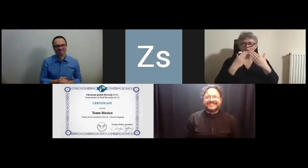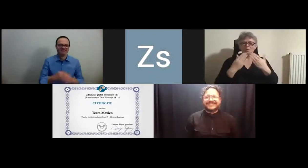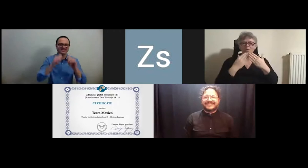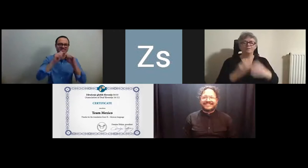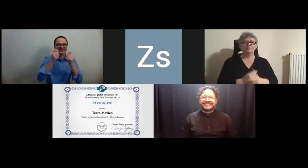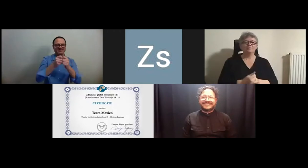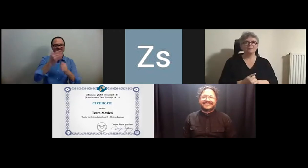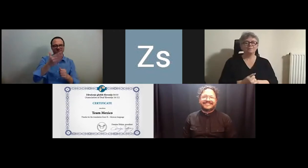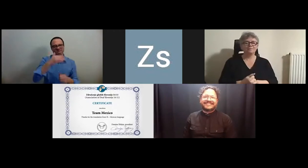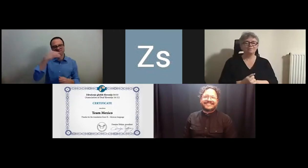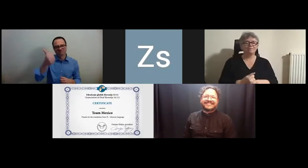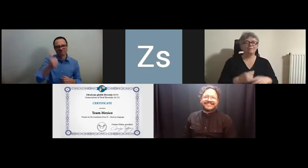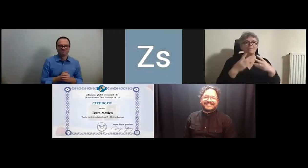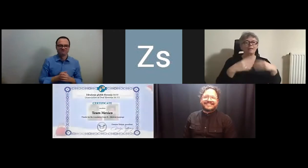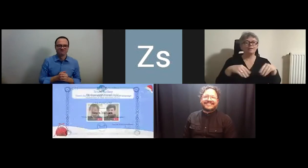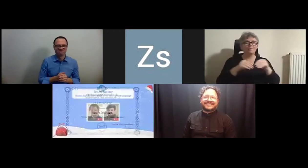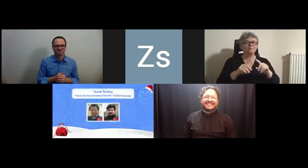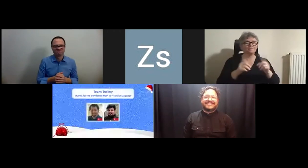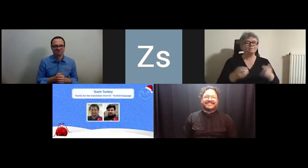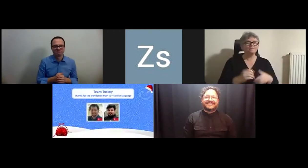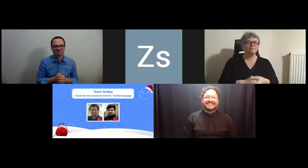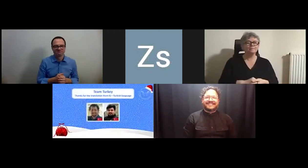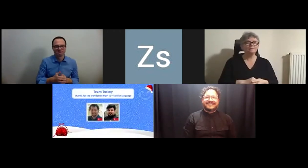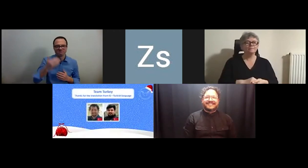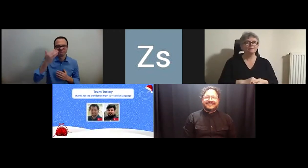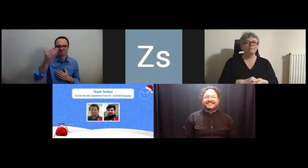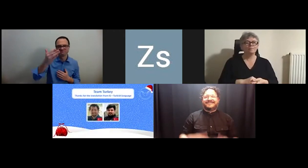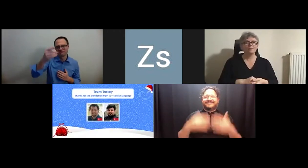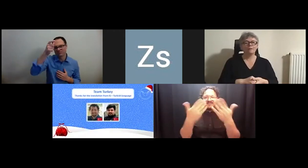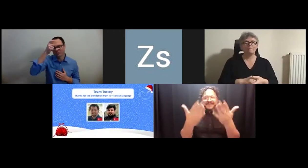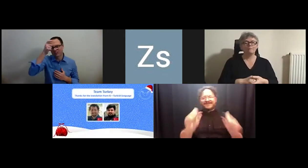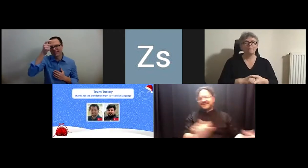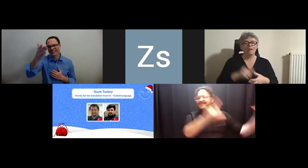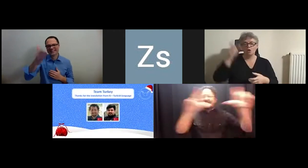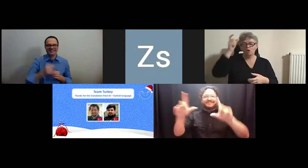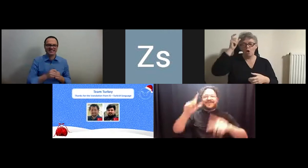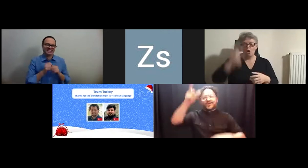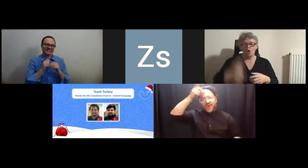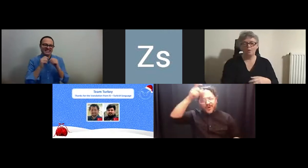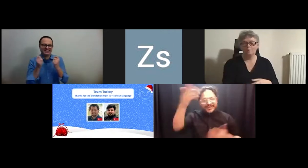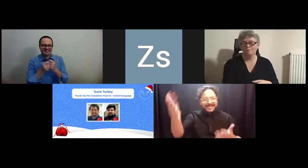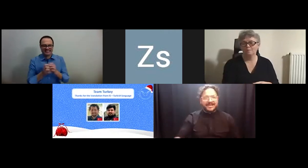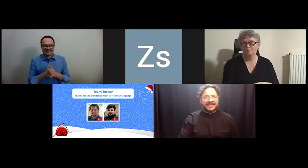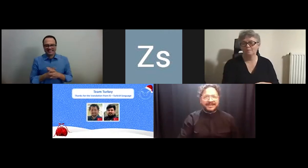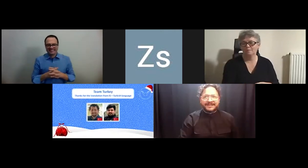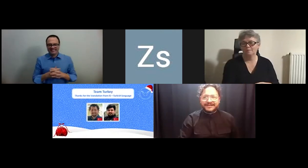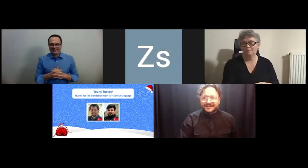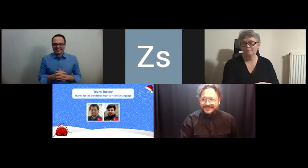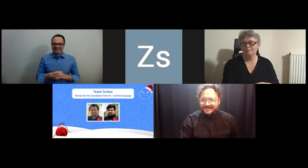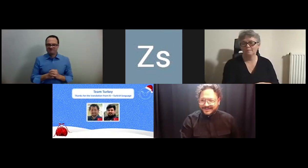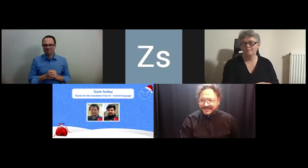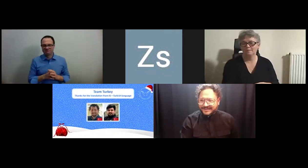Love you too. Thank you. The Mexican team. On to the next. Turkey.